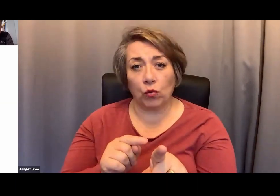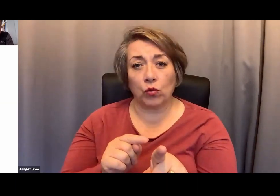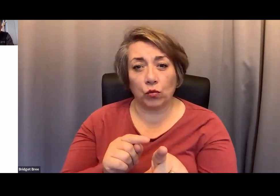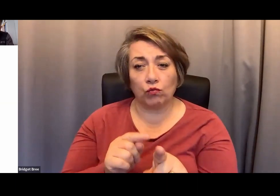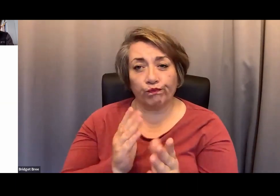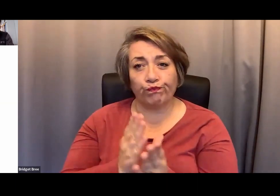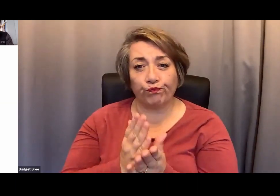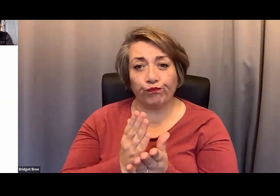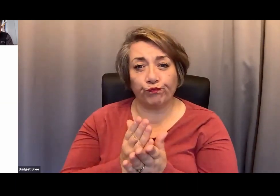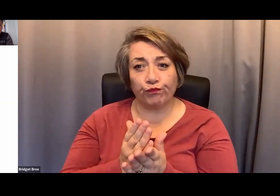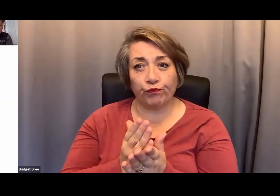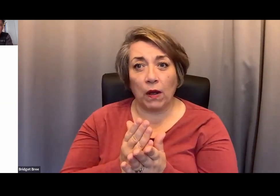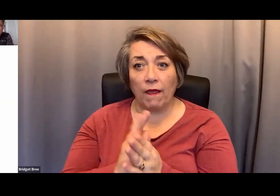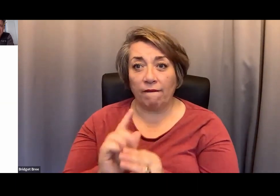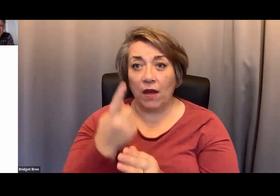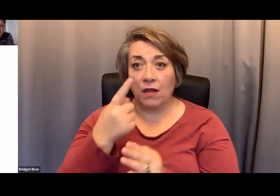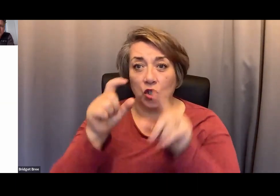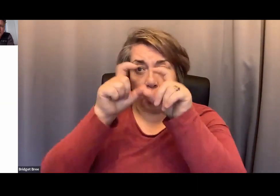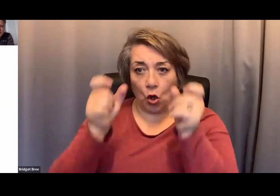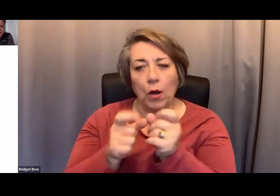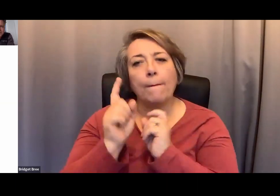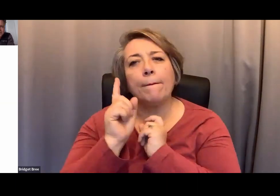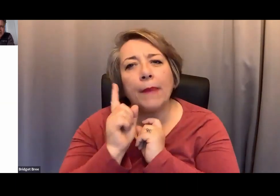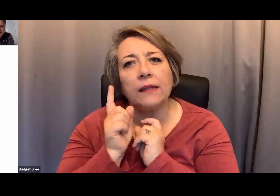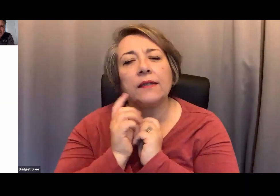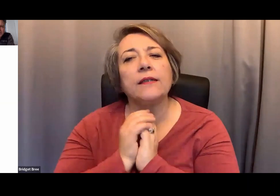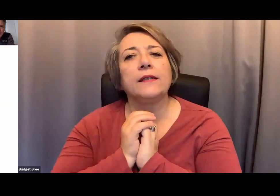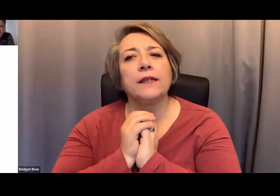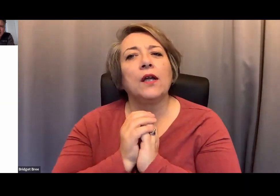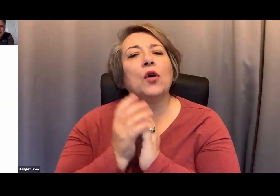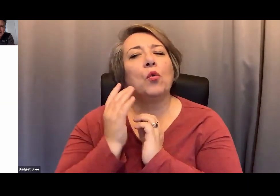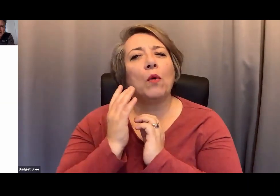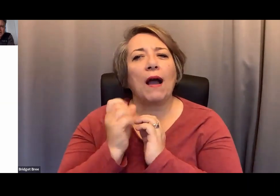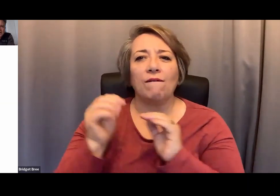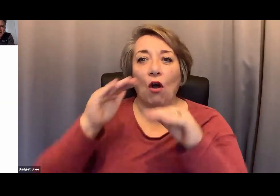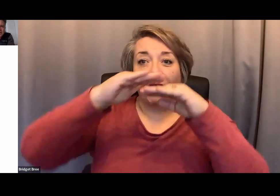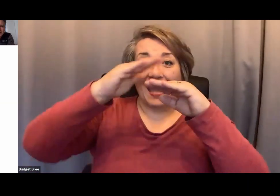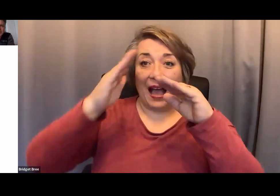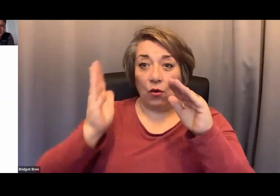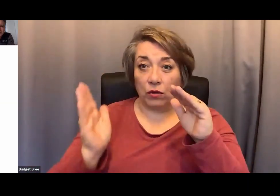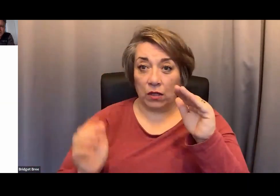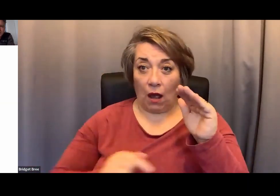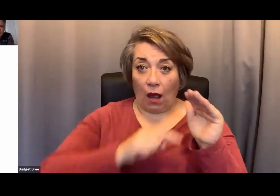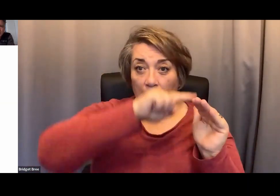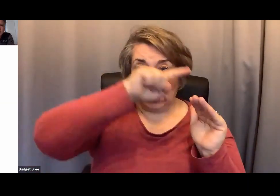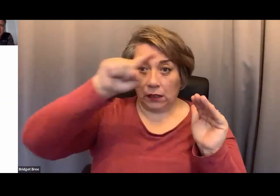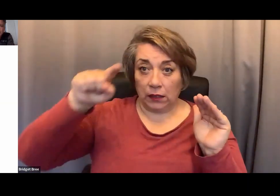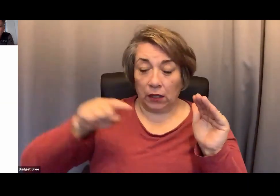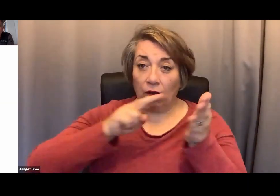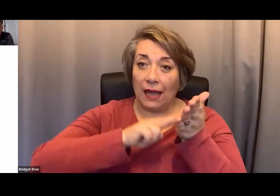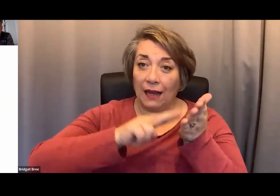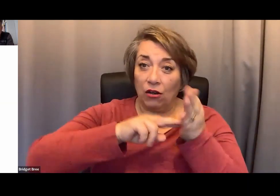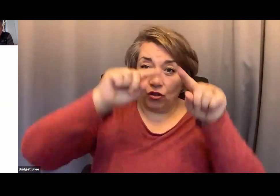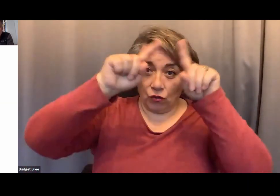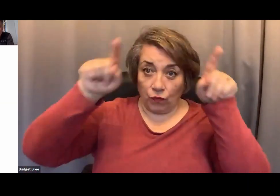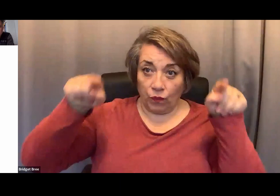the you can say the original donut. However, we do have on the outside on the ecological ceiling, we do